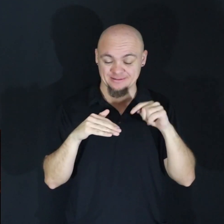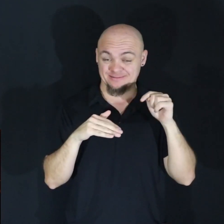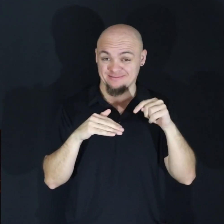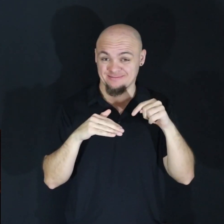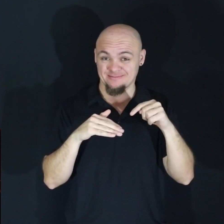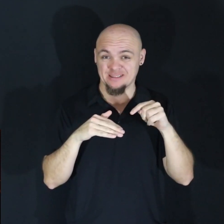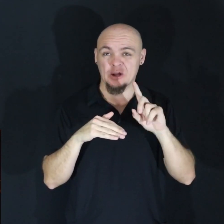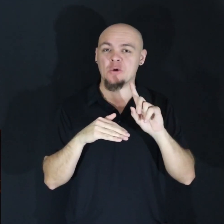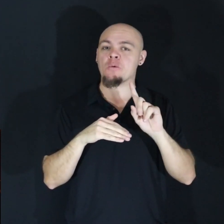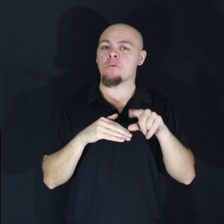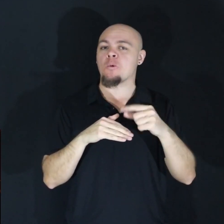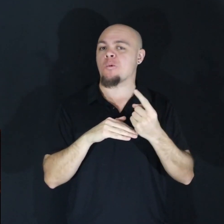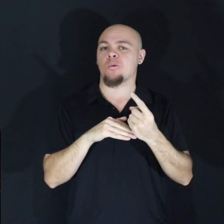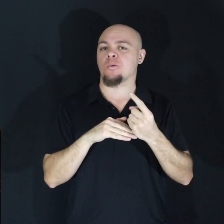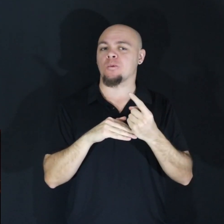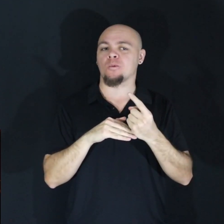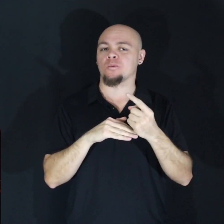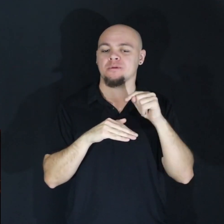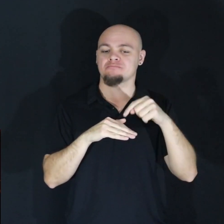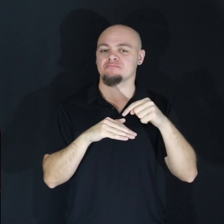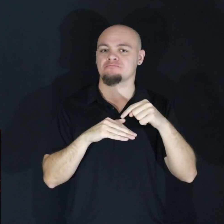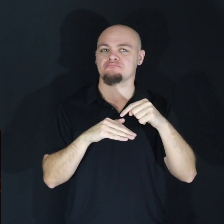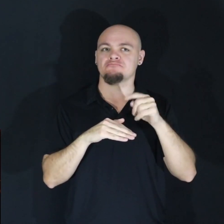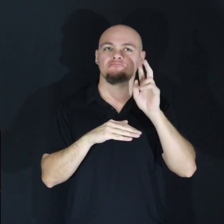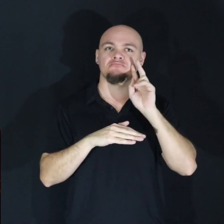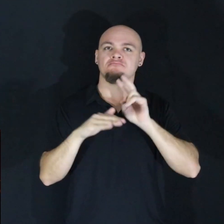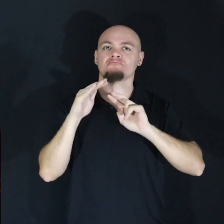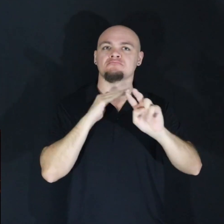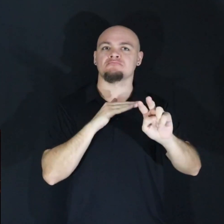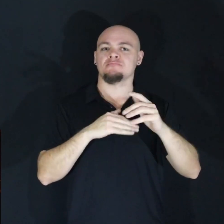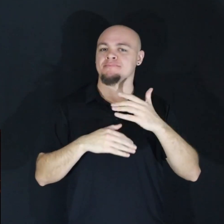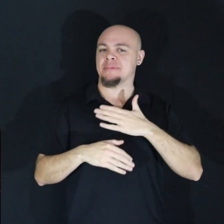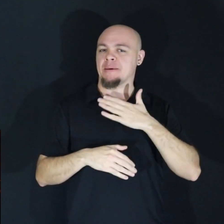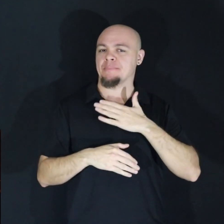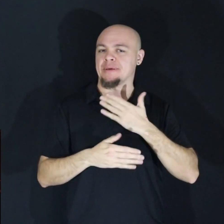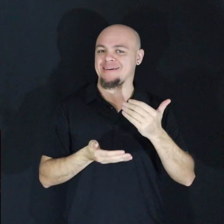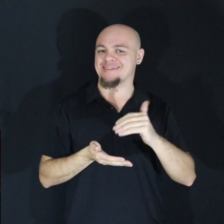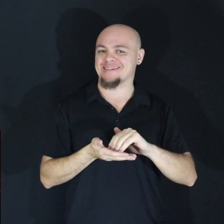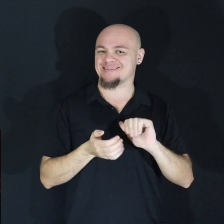the only way I could ever truly see myself being happy.